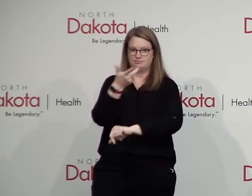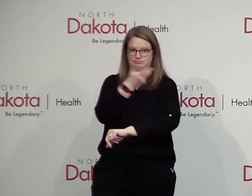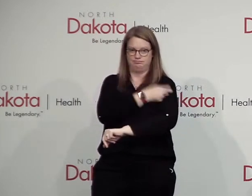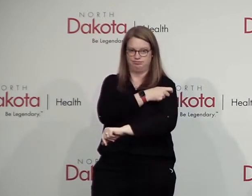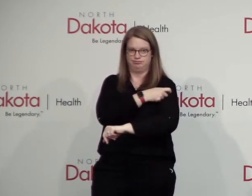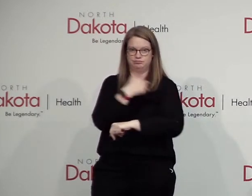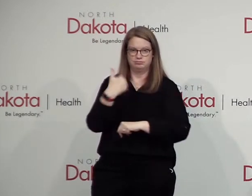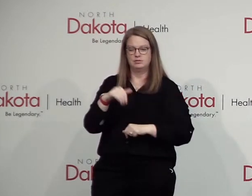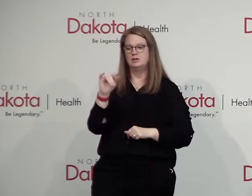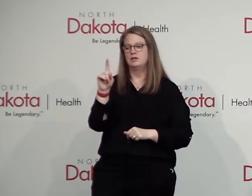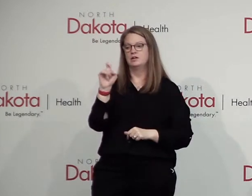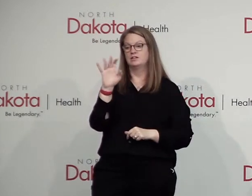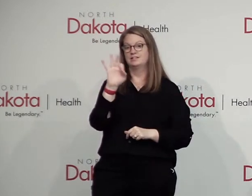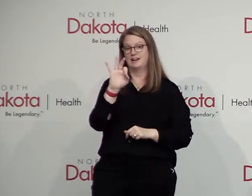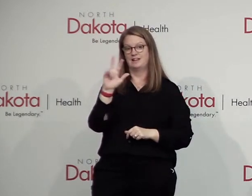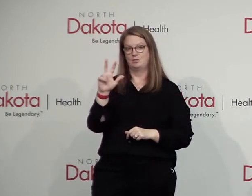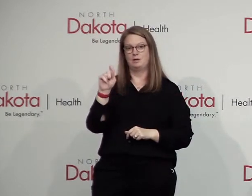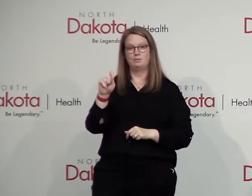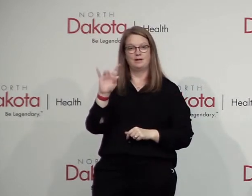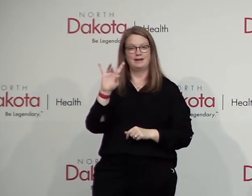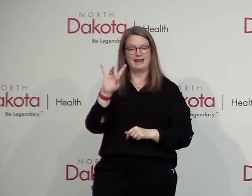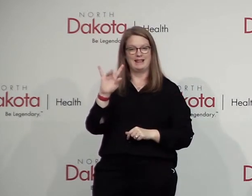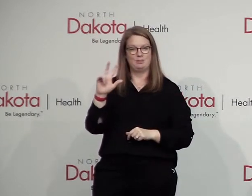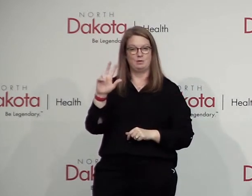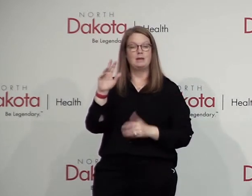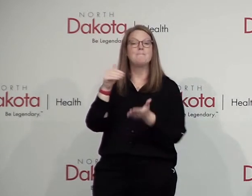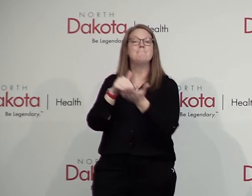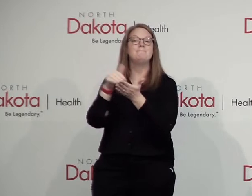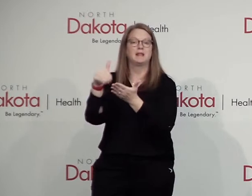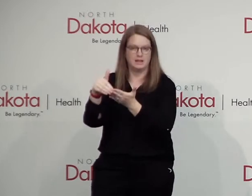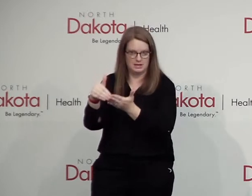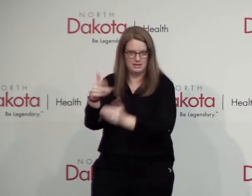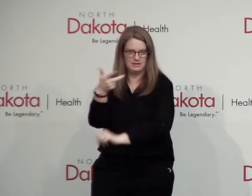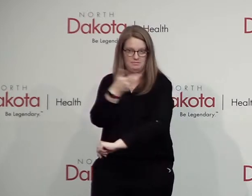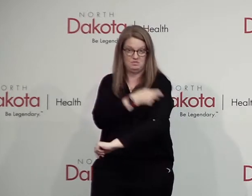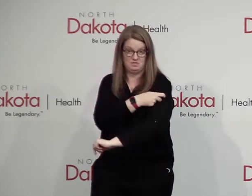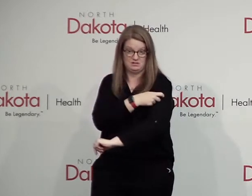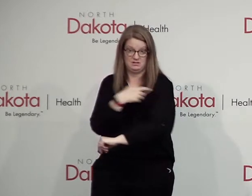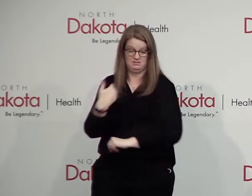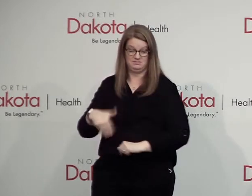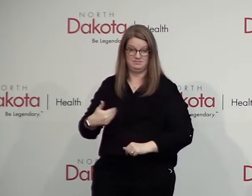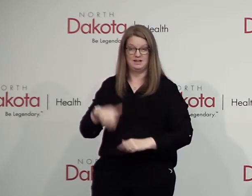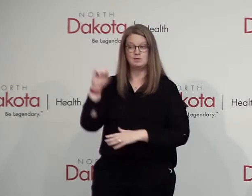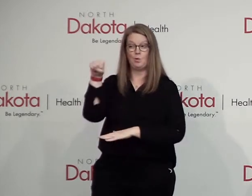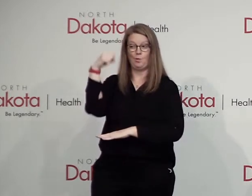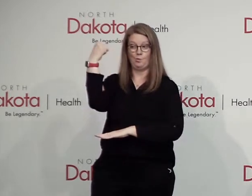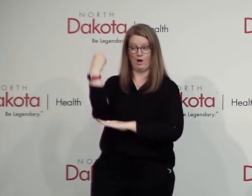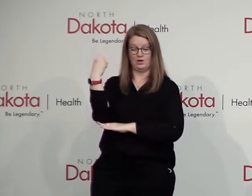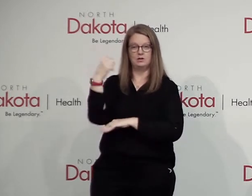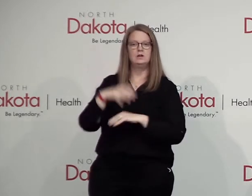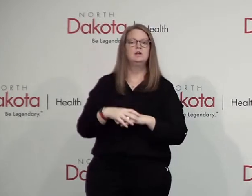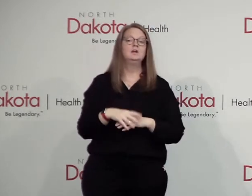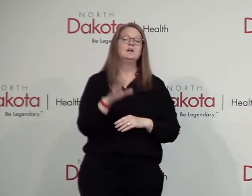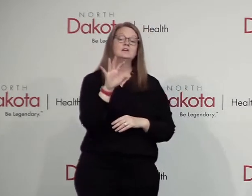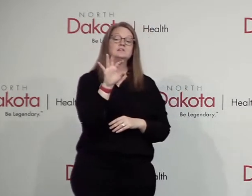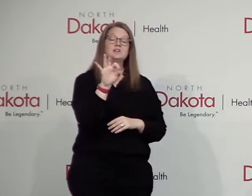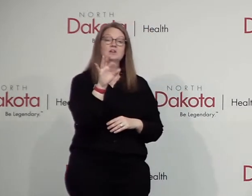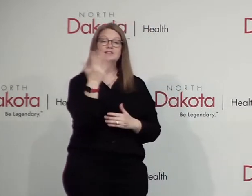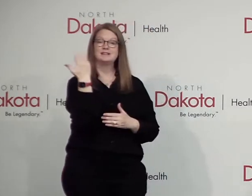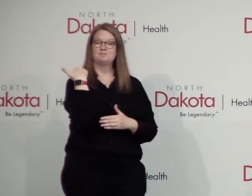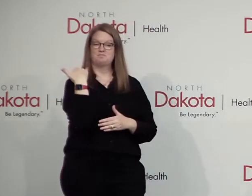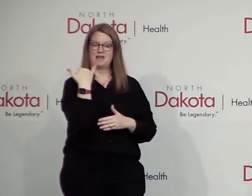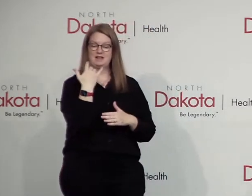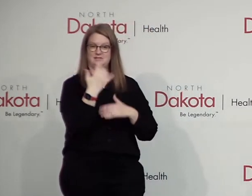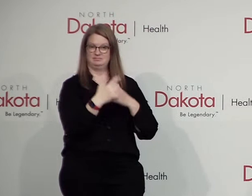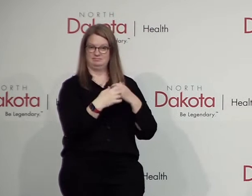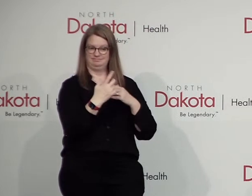with 193.8 million doses last flu season. The low level of flu activity during this past